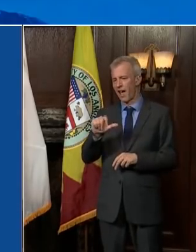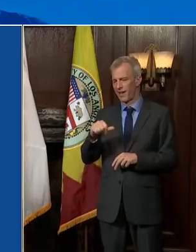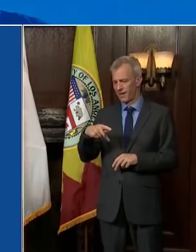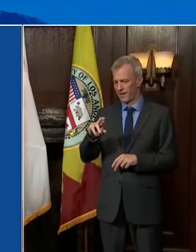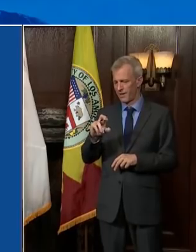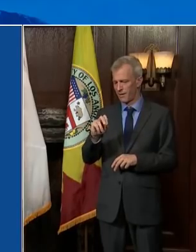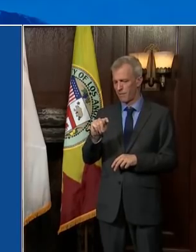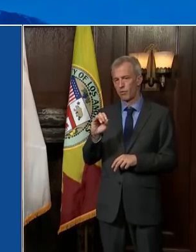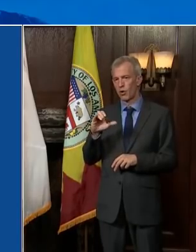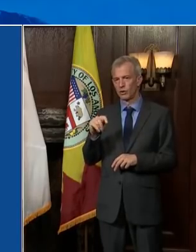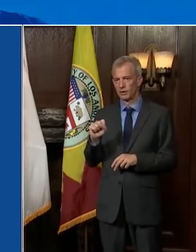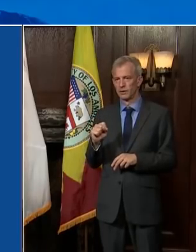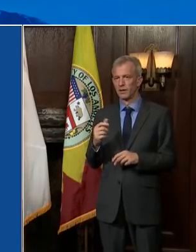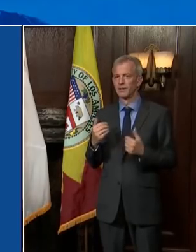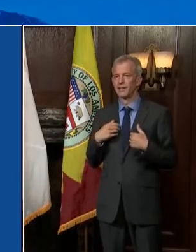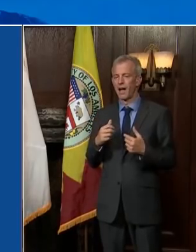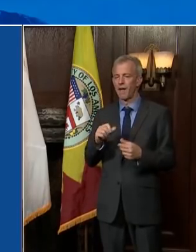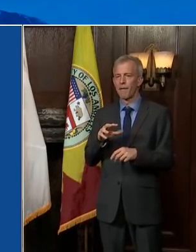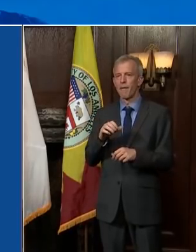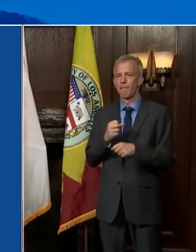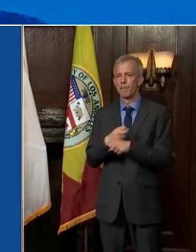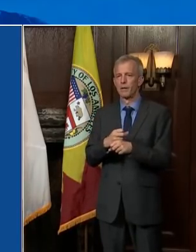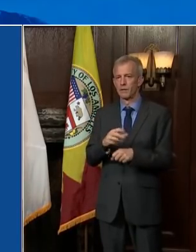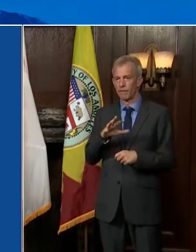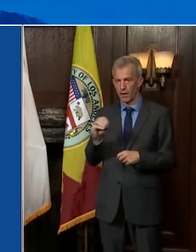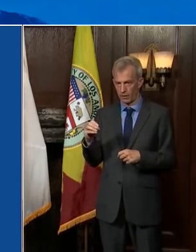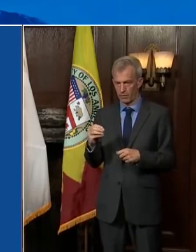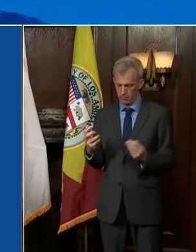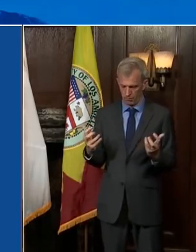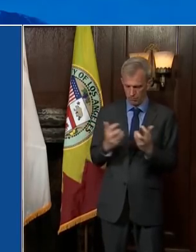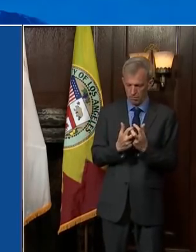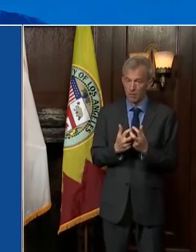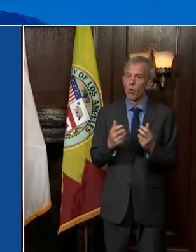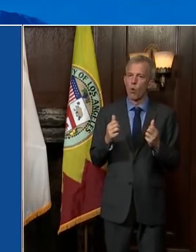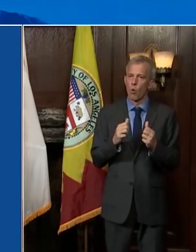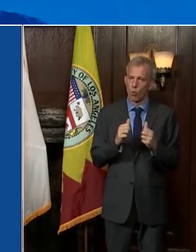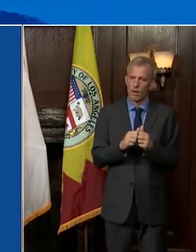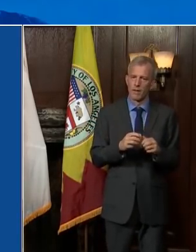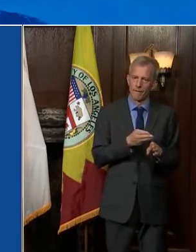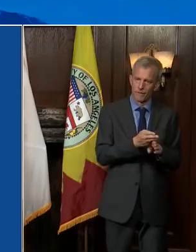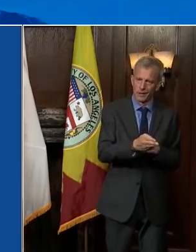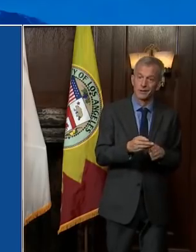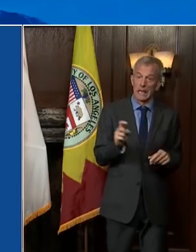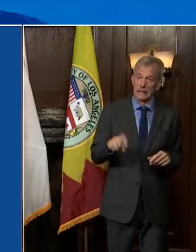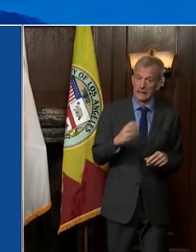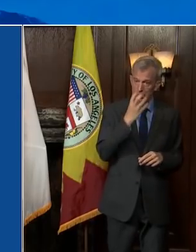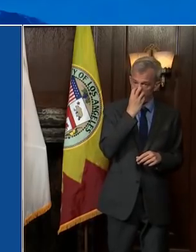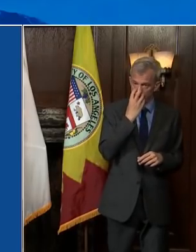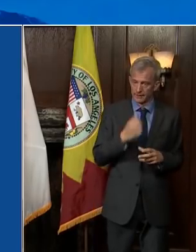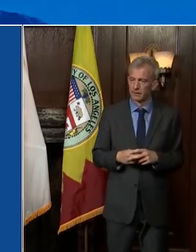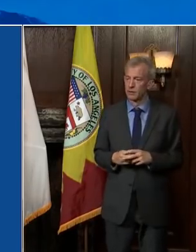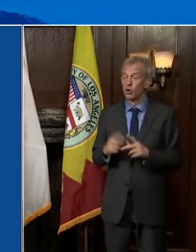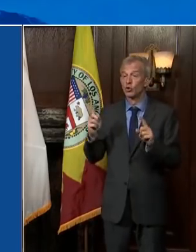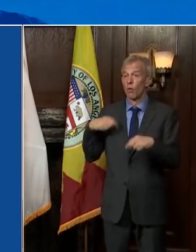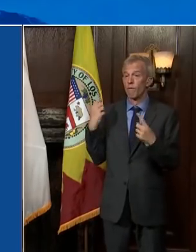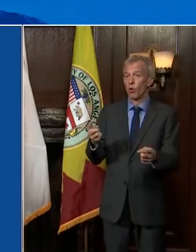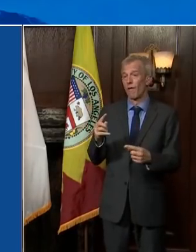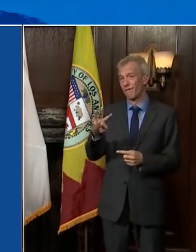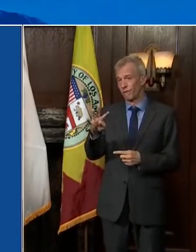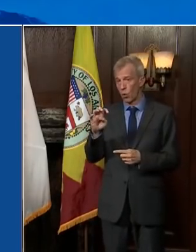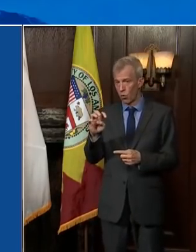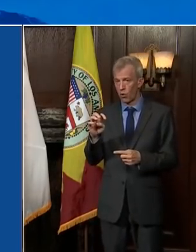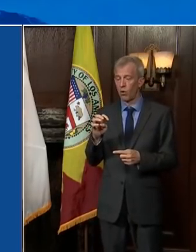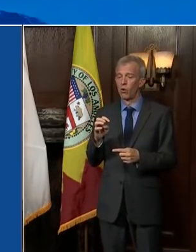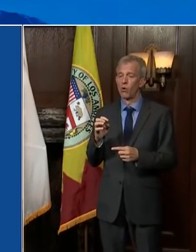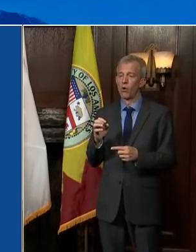approved manufacturing companies with essential industries that are in need of masks. So far, 400 garment